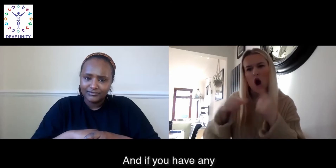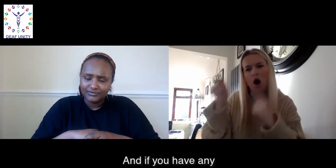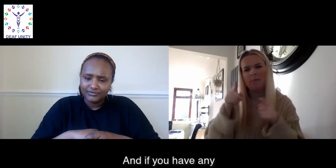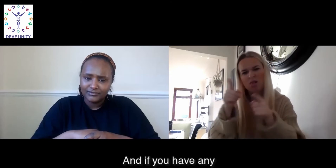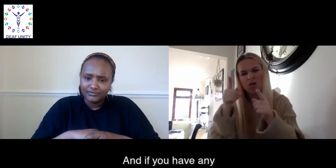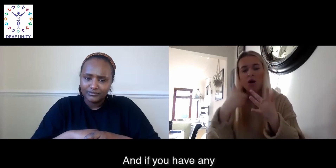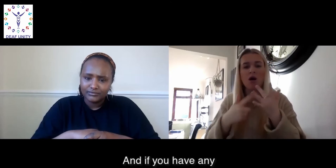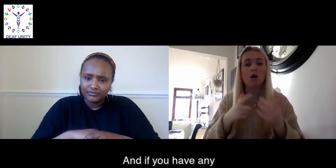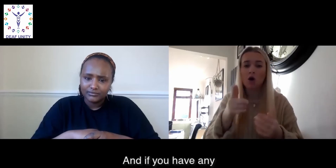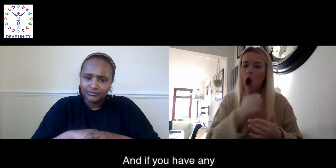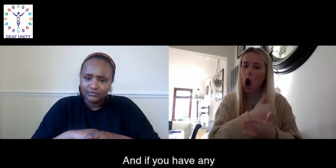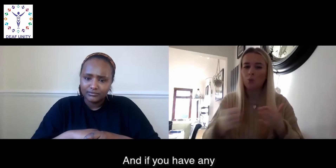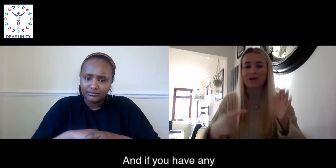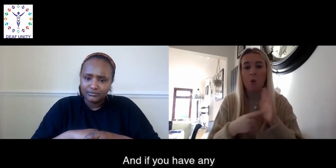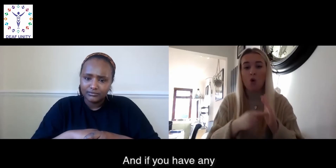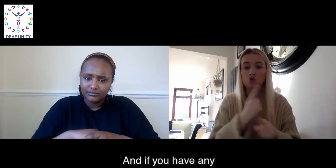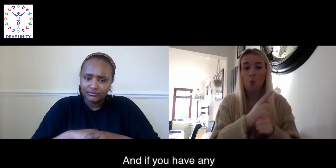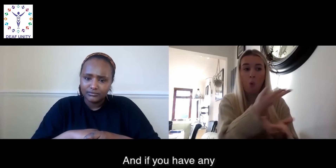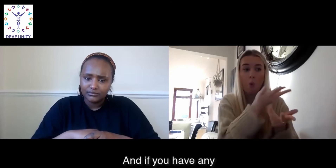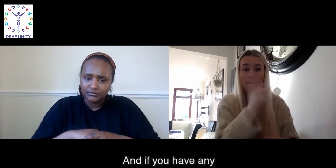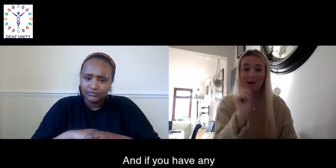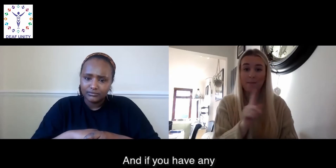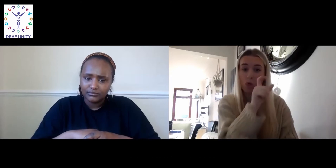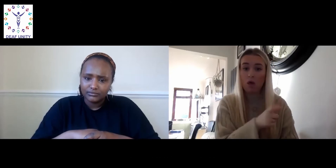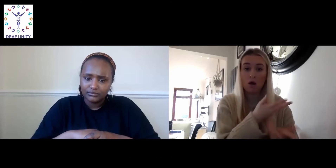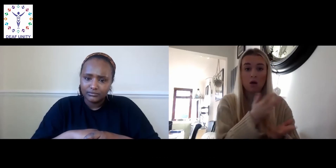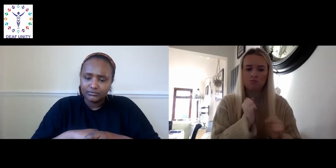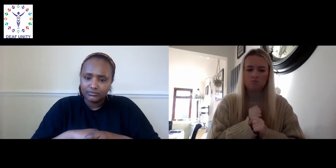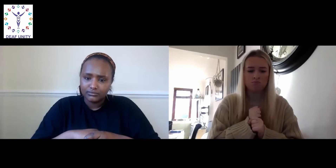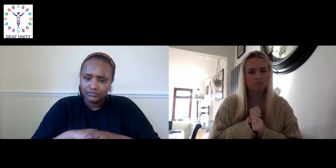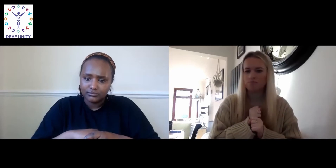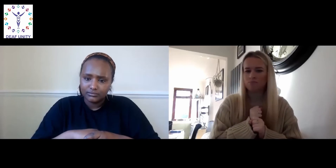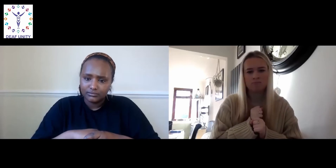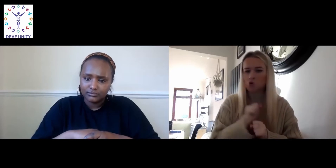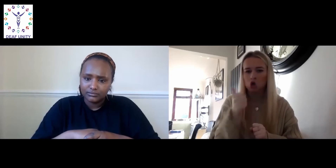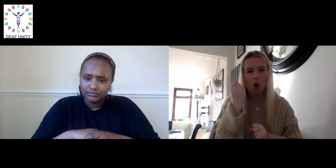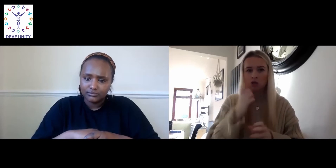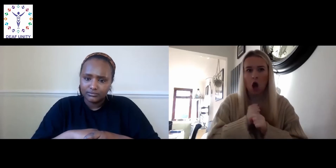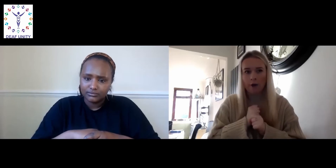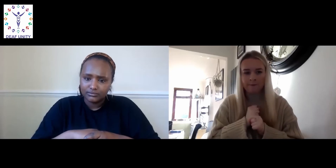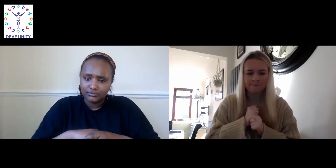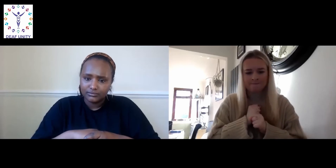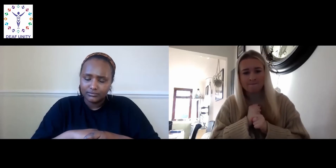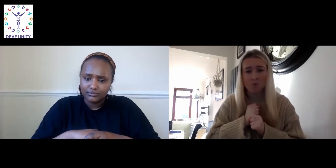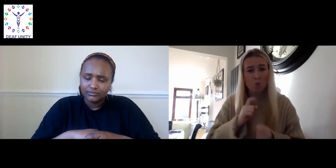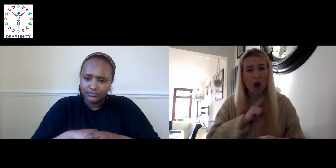If you have any bullying online, it's always important to talk to people. Don't hold it in.